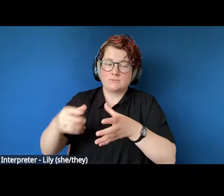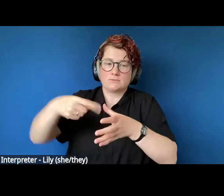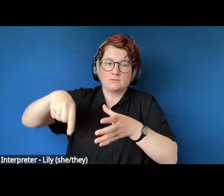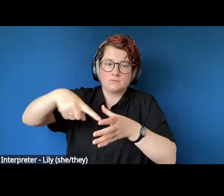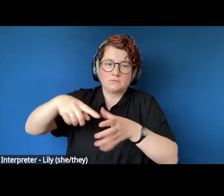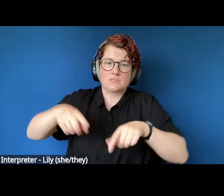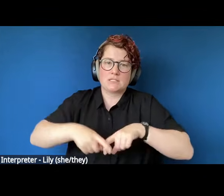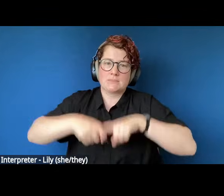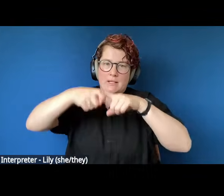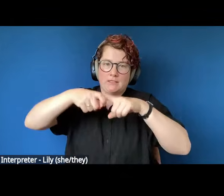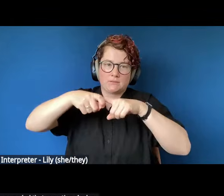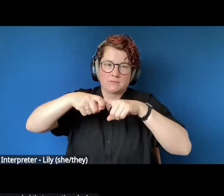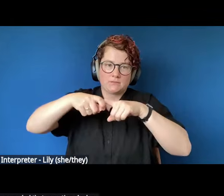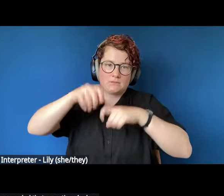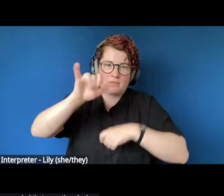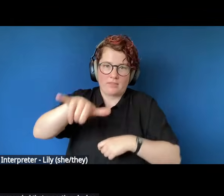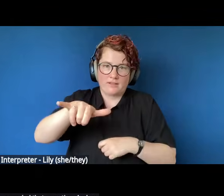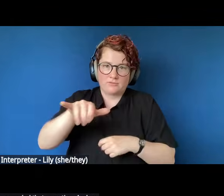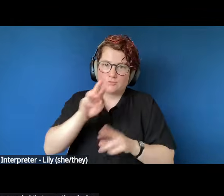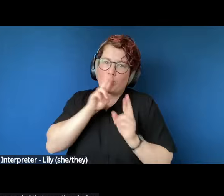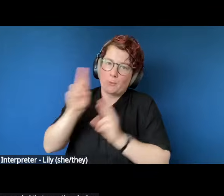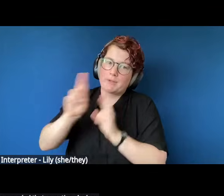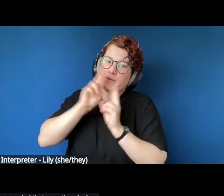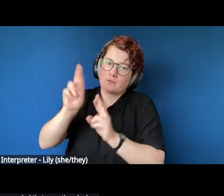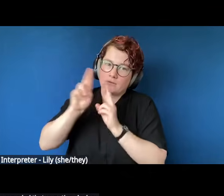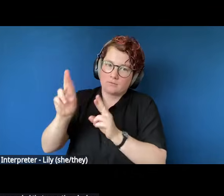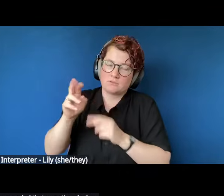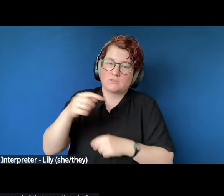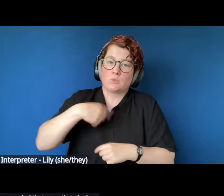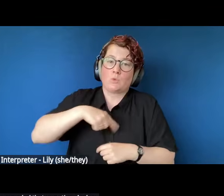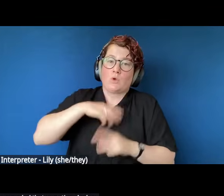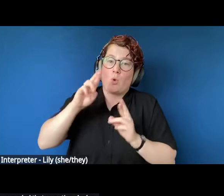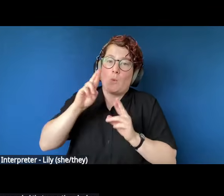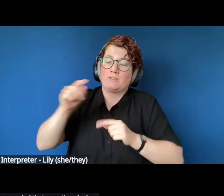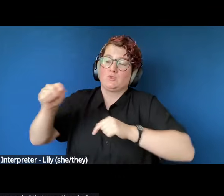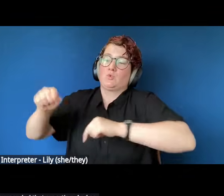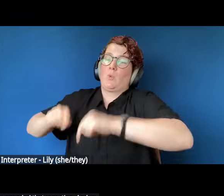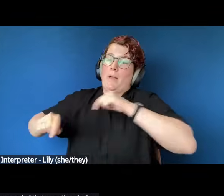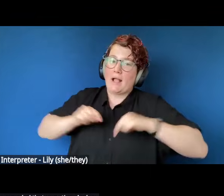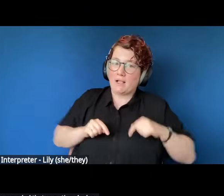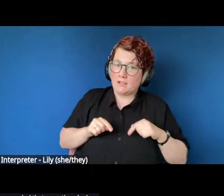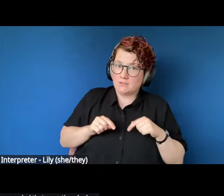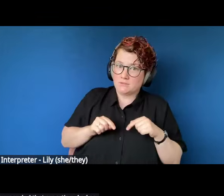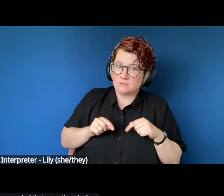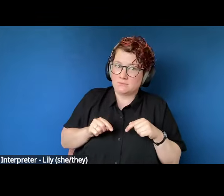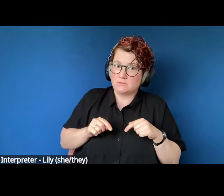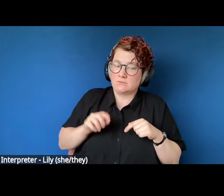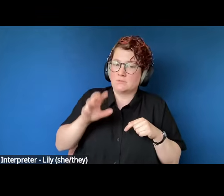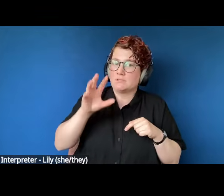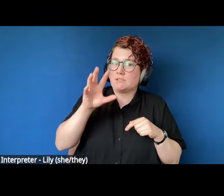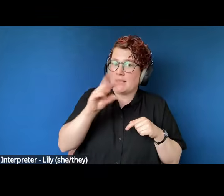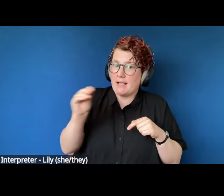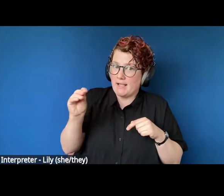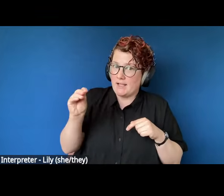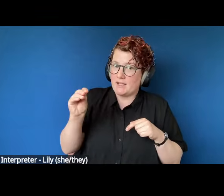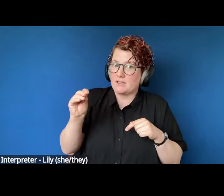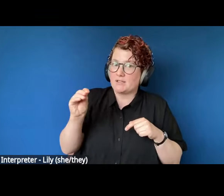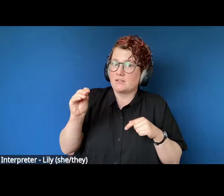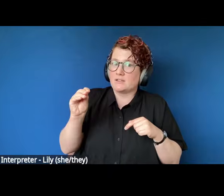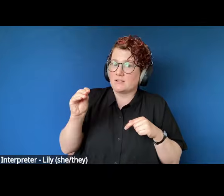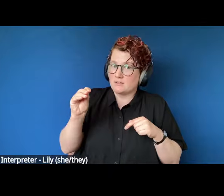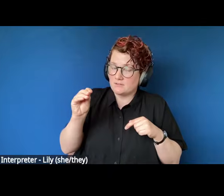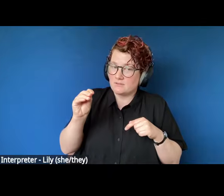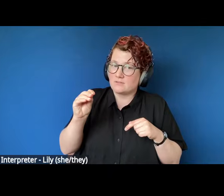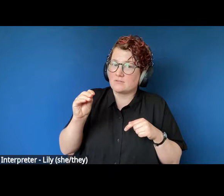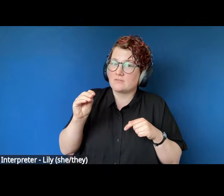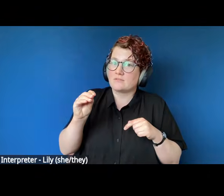so what we're looking at is to rescind that. And basically looking to have some